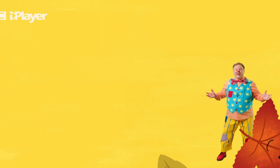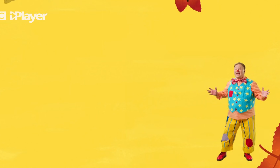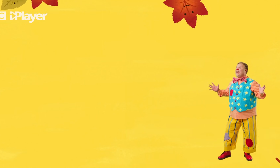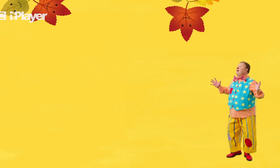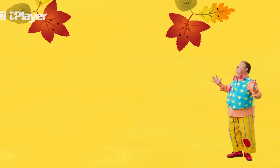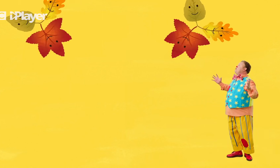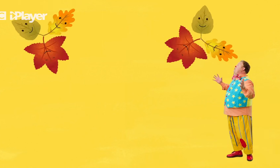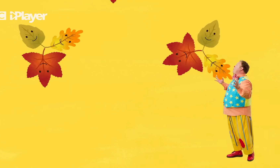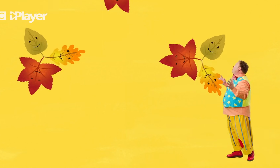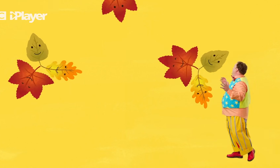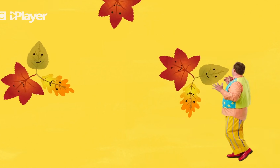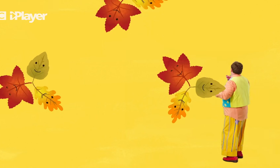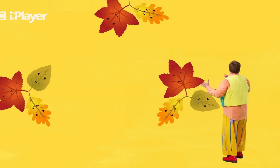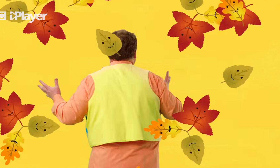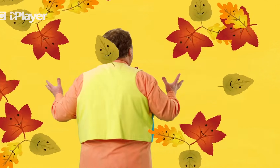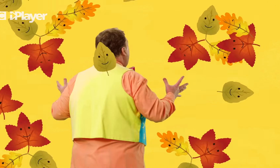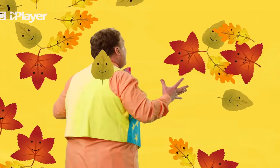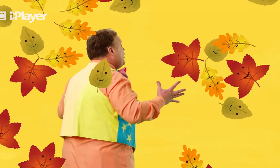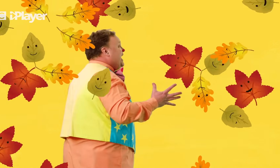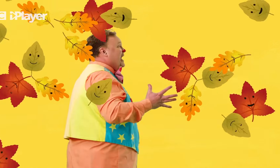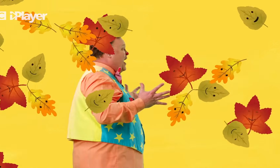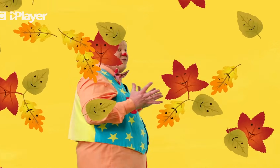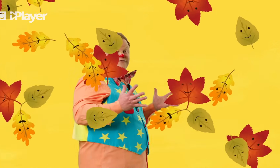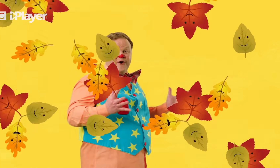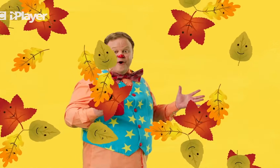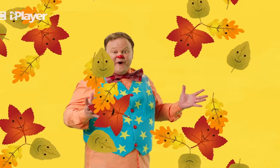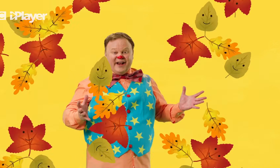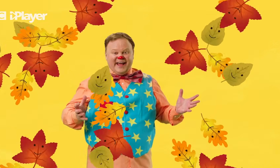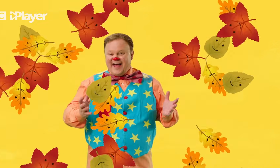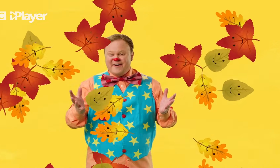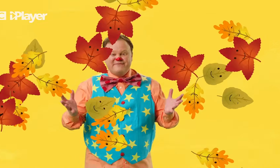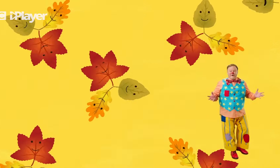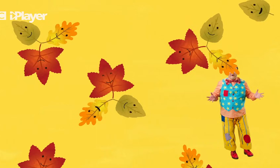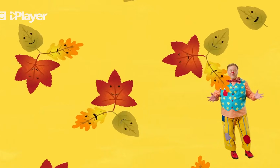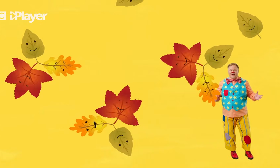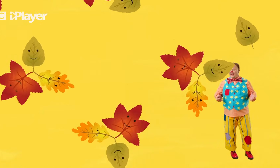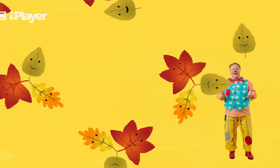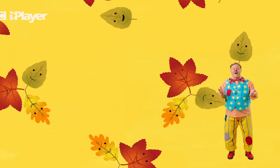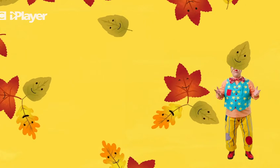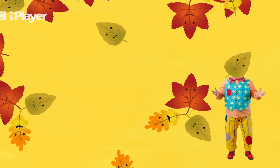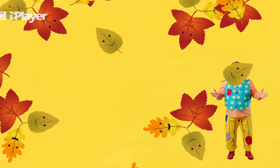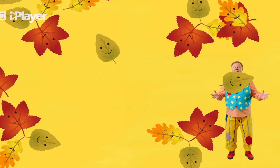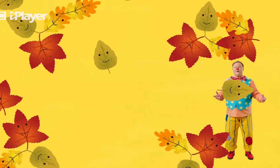falling, falling, falling, falling, falling,